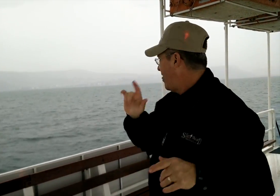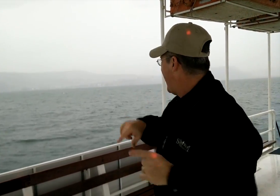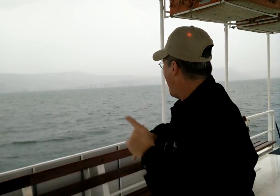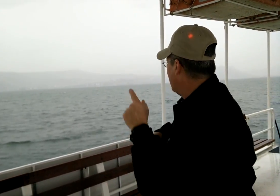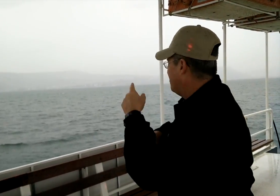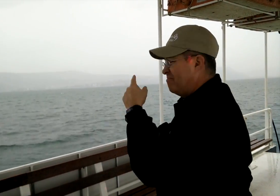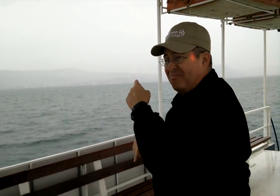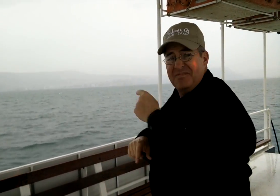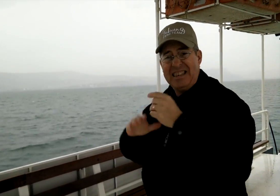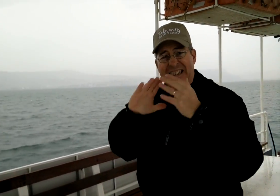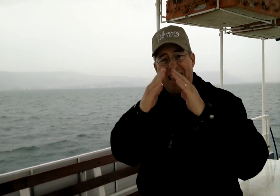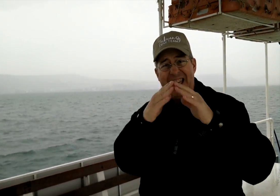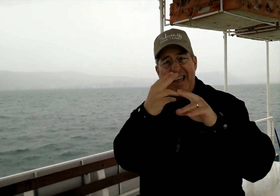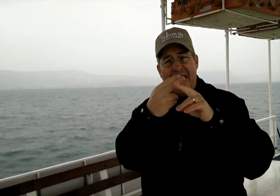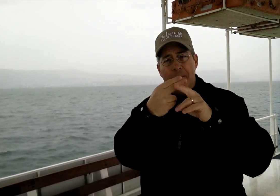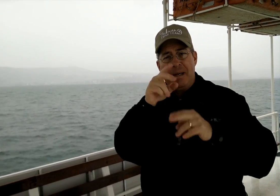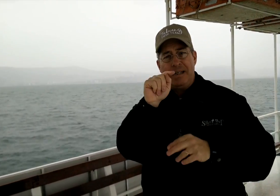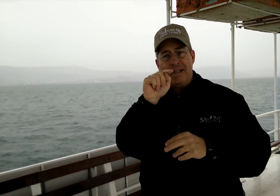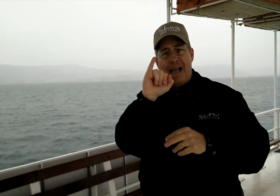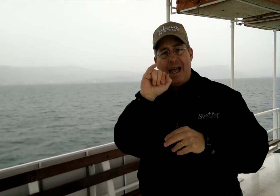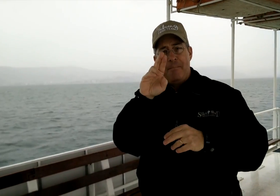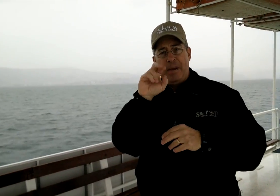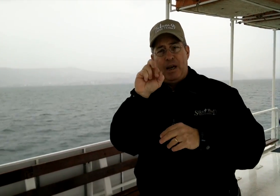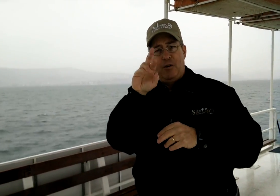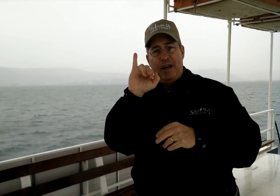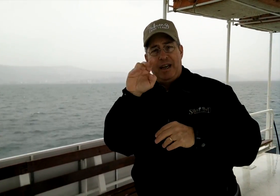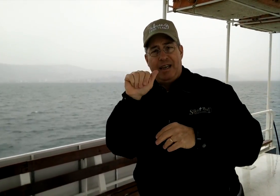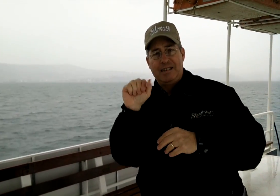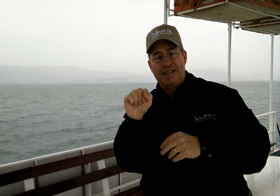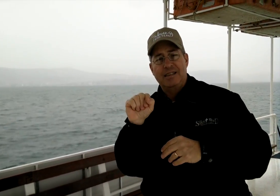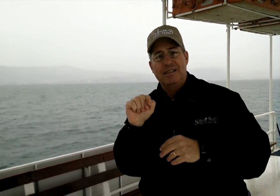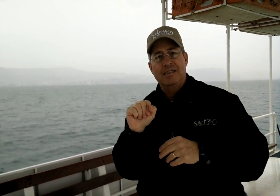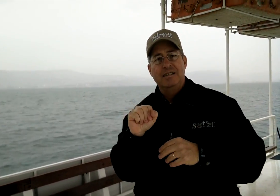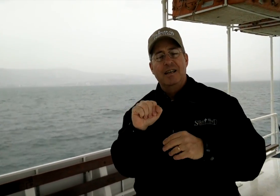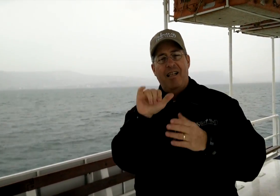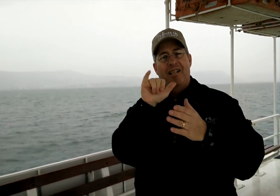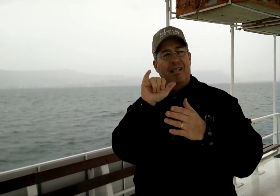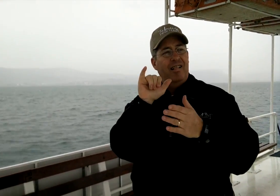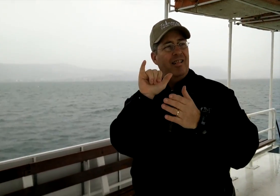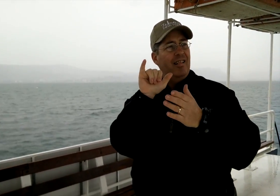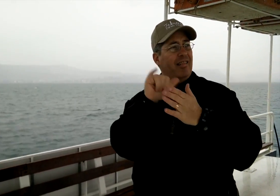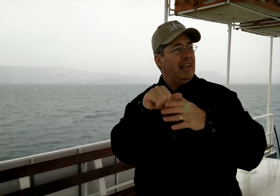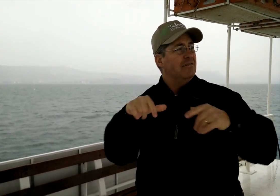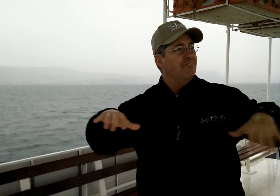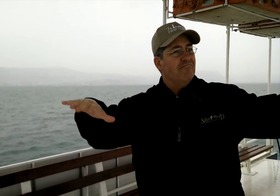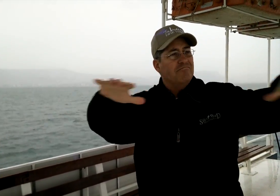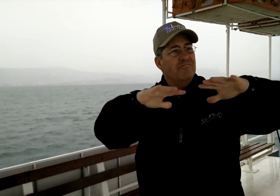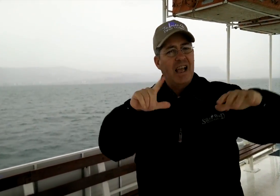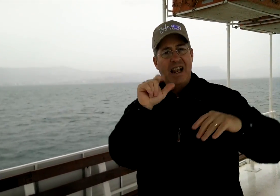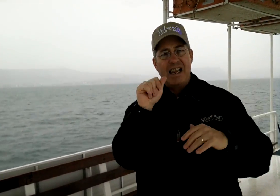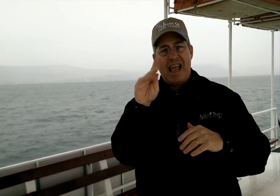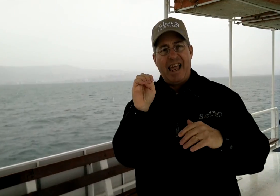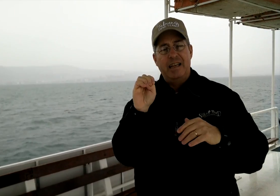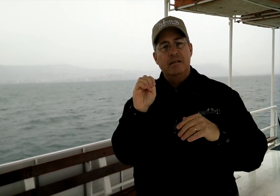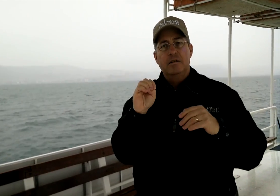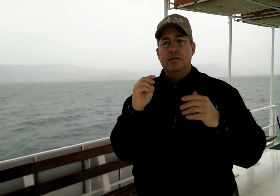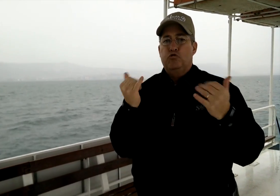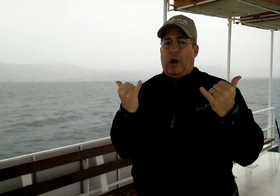it's not too bad. This is Tiberias in the background, and You